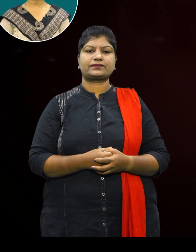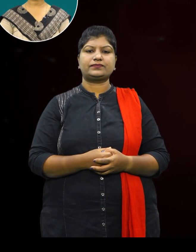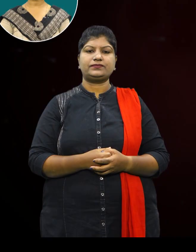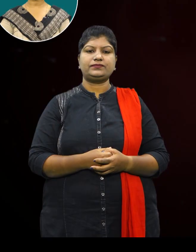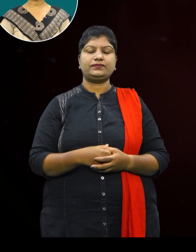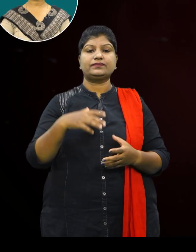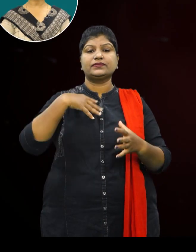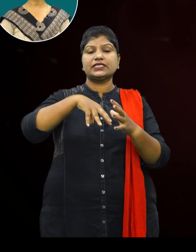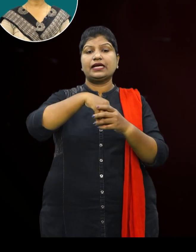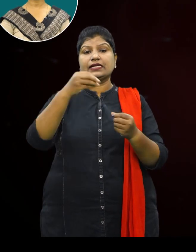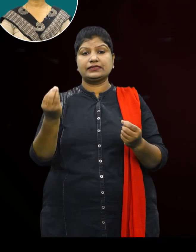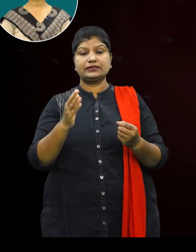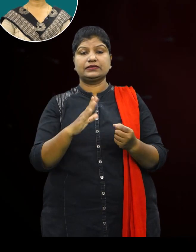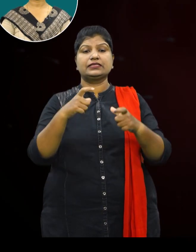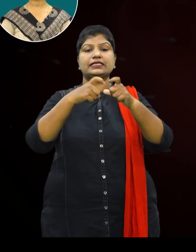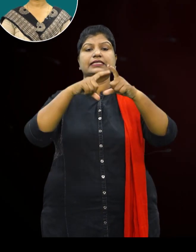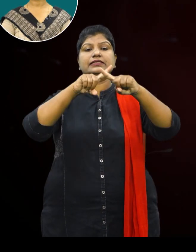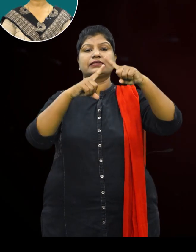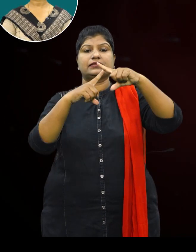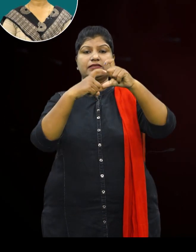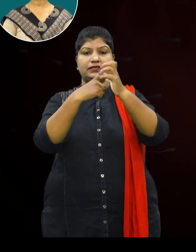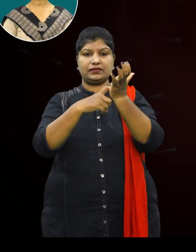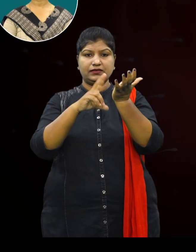external fertilization,